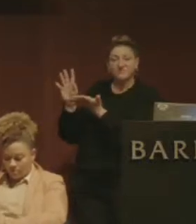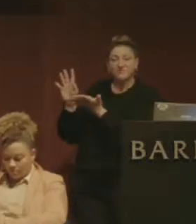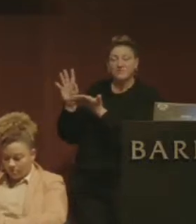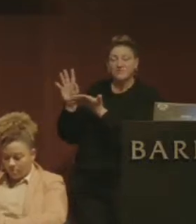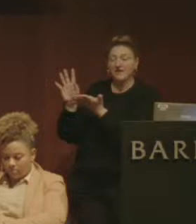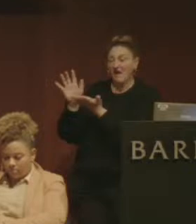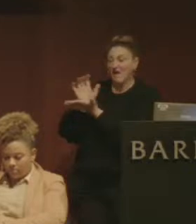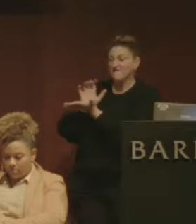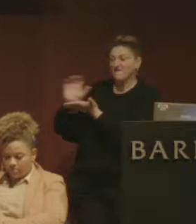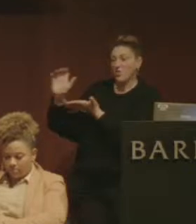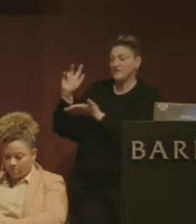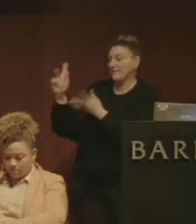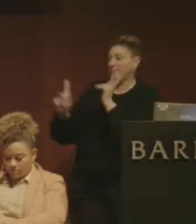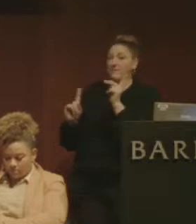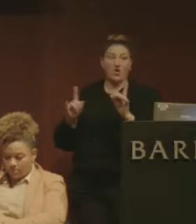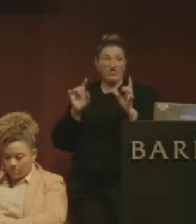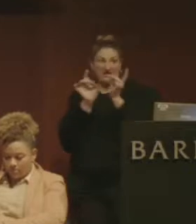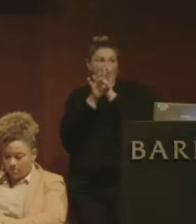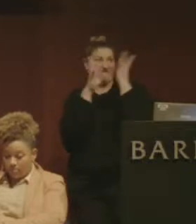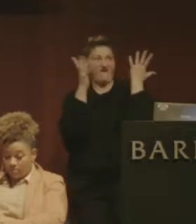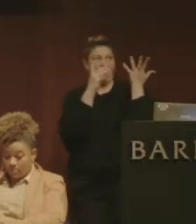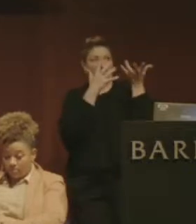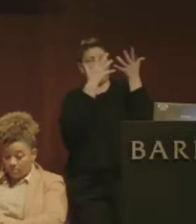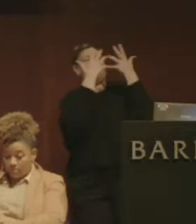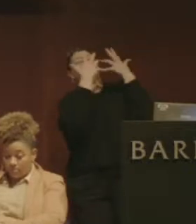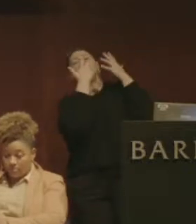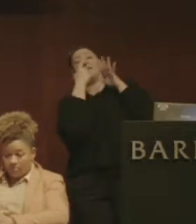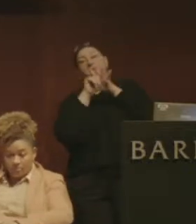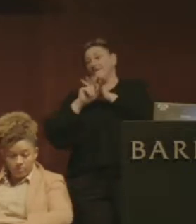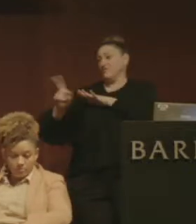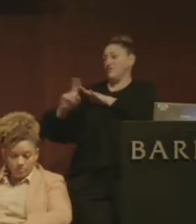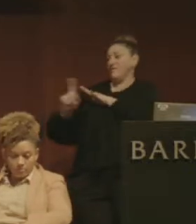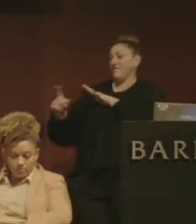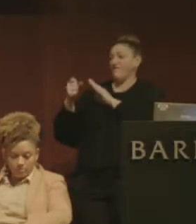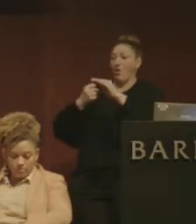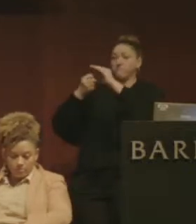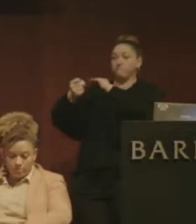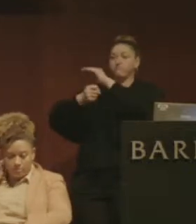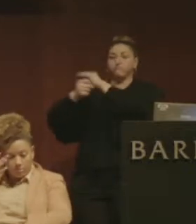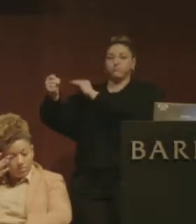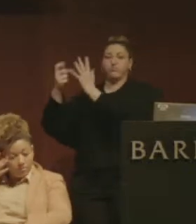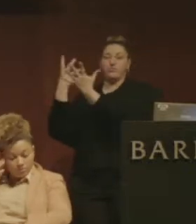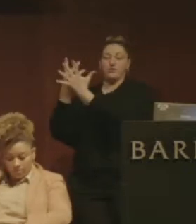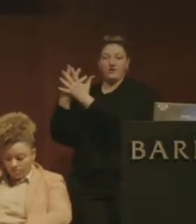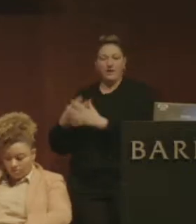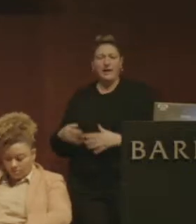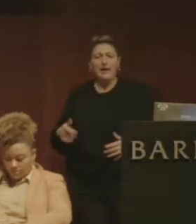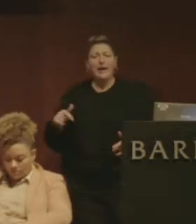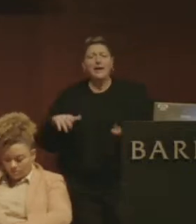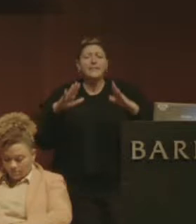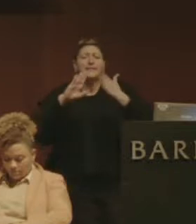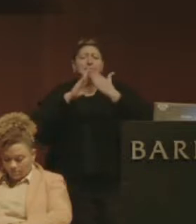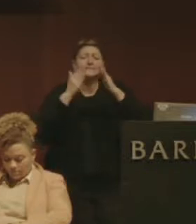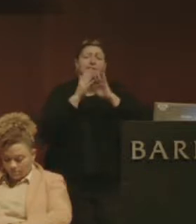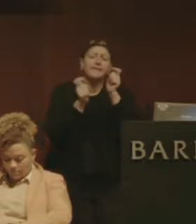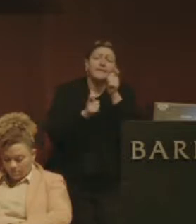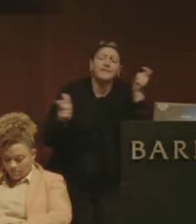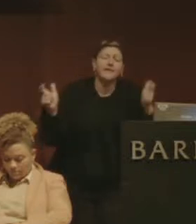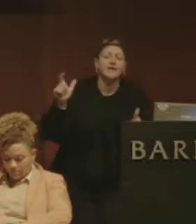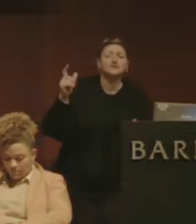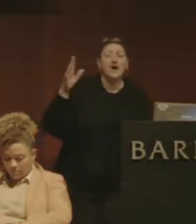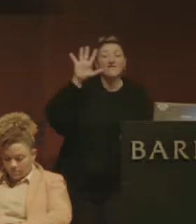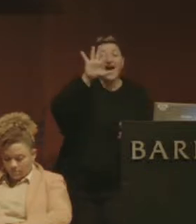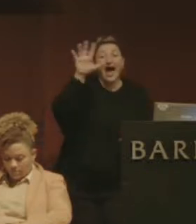forcing people to flee the violence, for example, and incarceration. In a city with the largest concentration of African